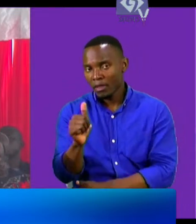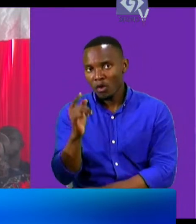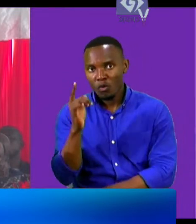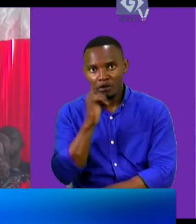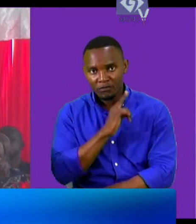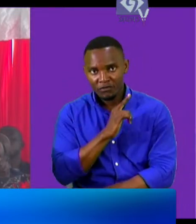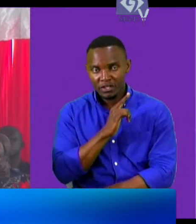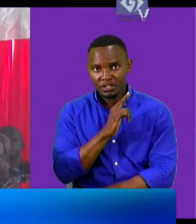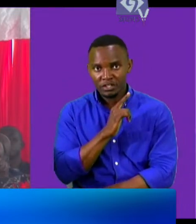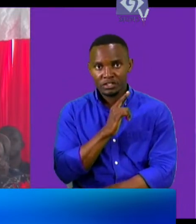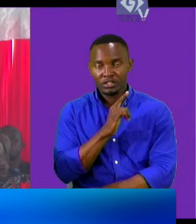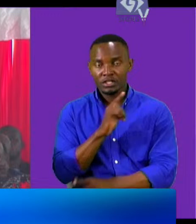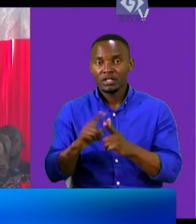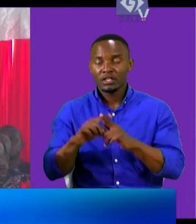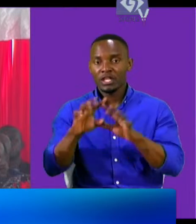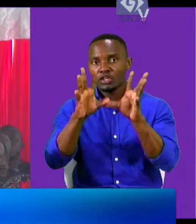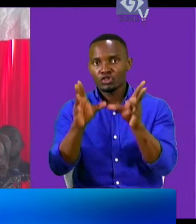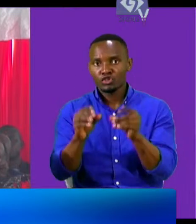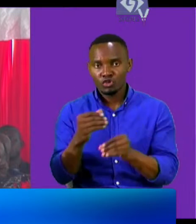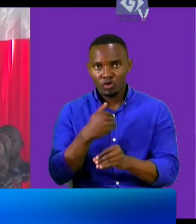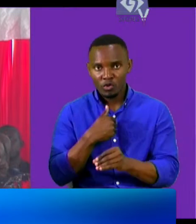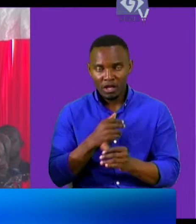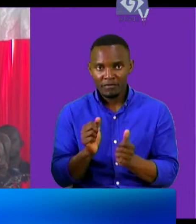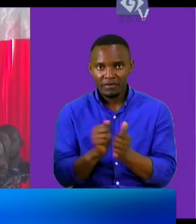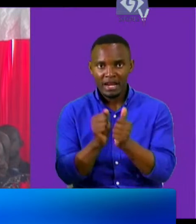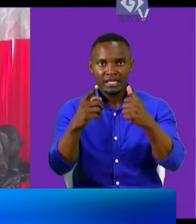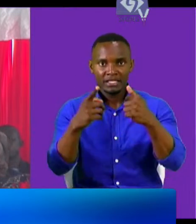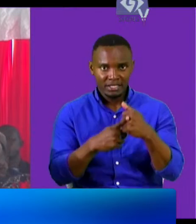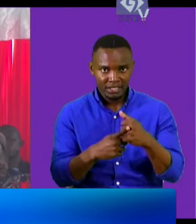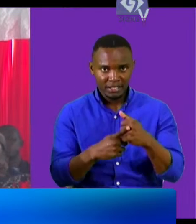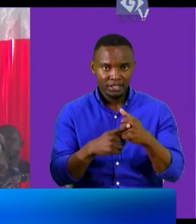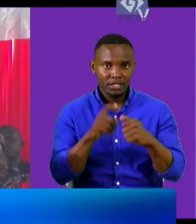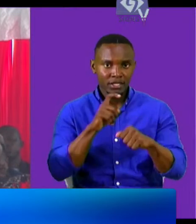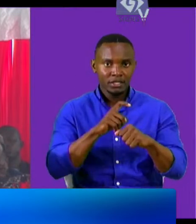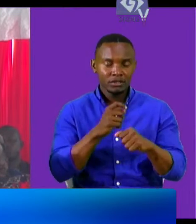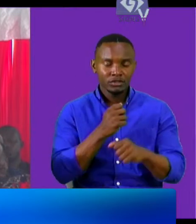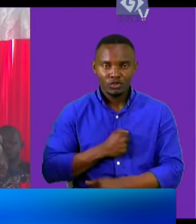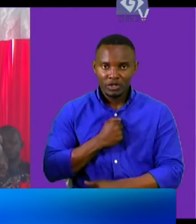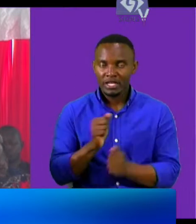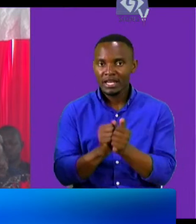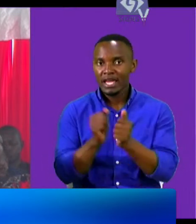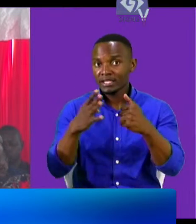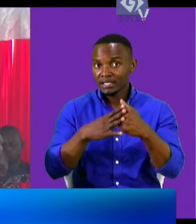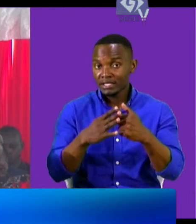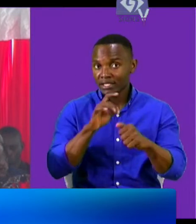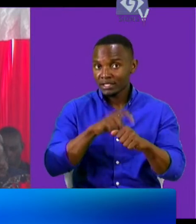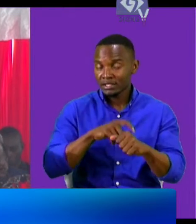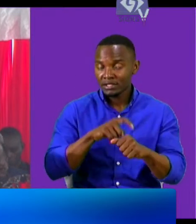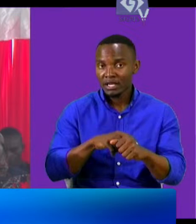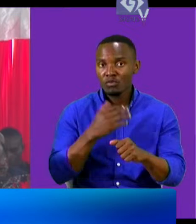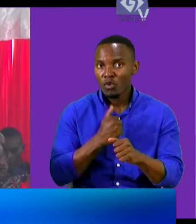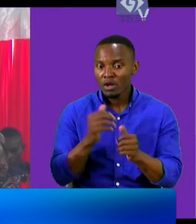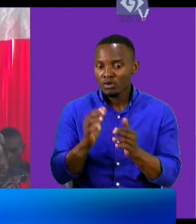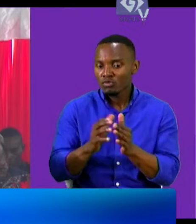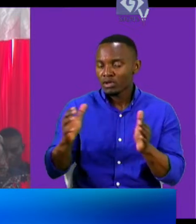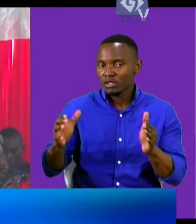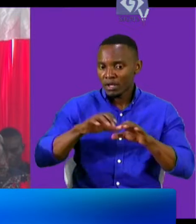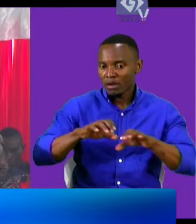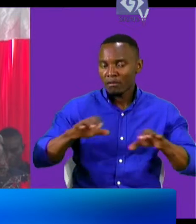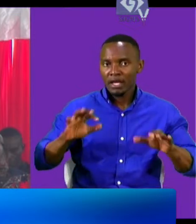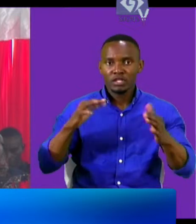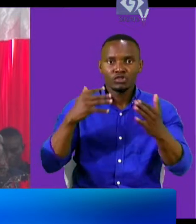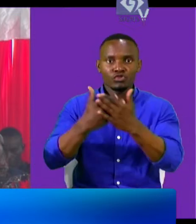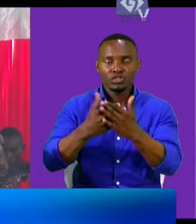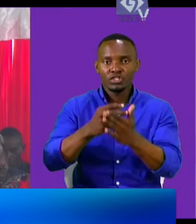completed to bring the total to 19 as we continue the expansion of markets to reach 25 markets in